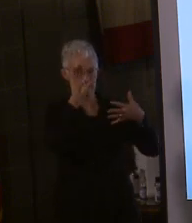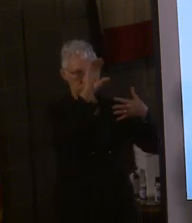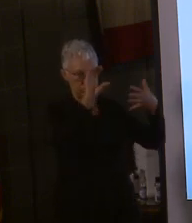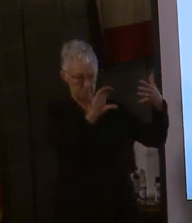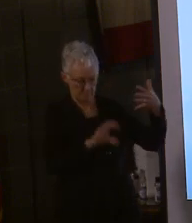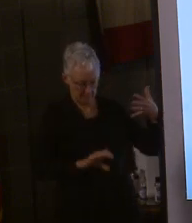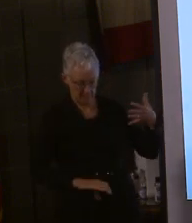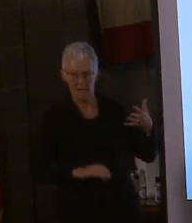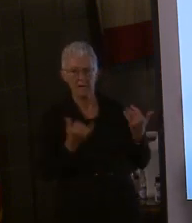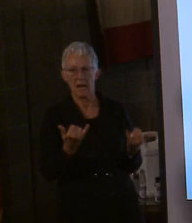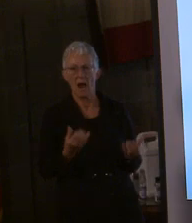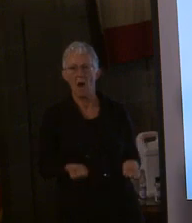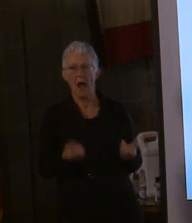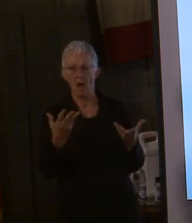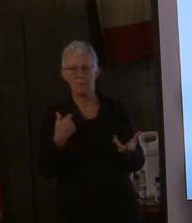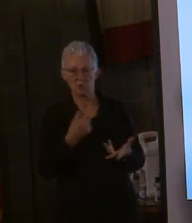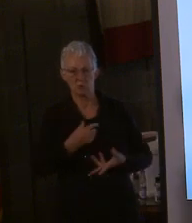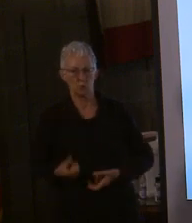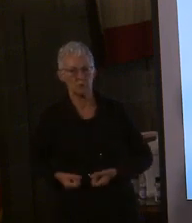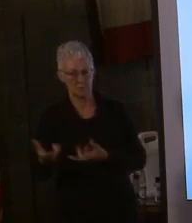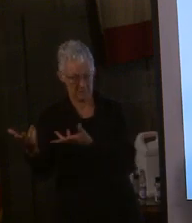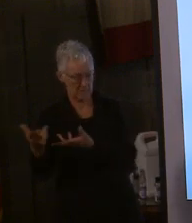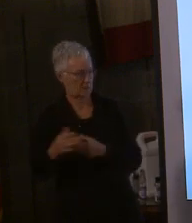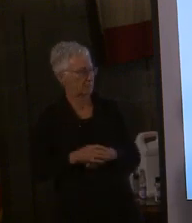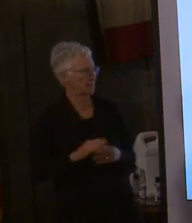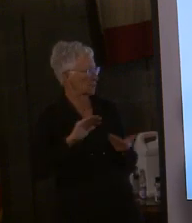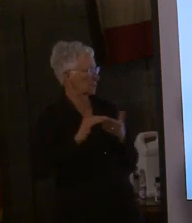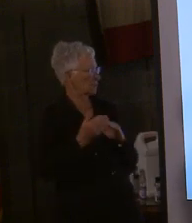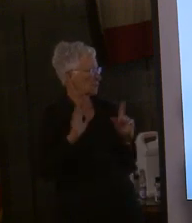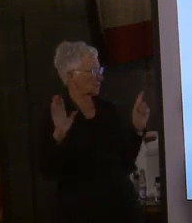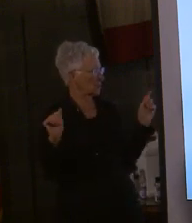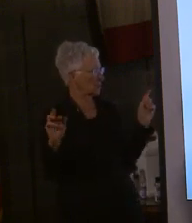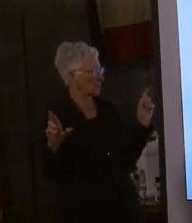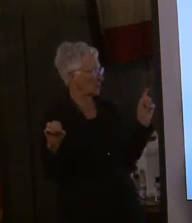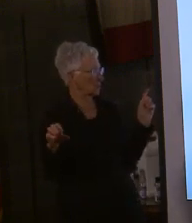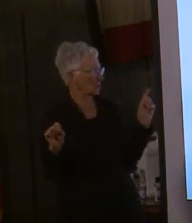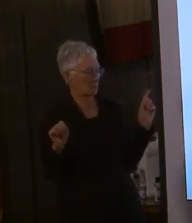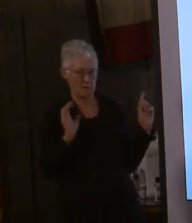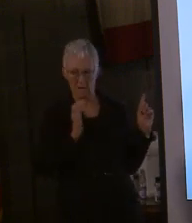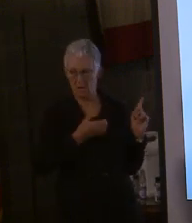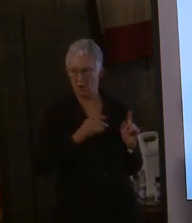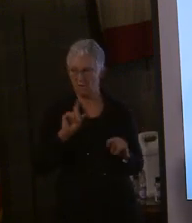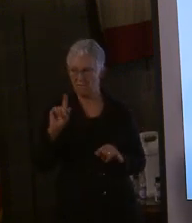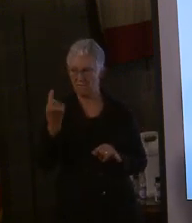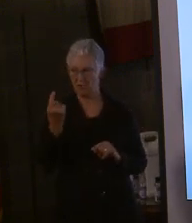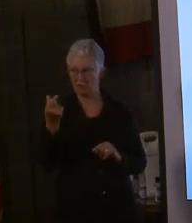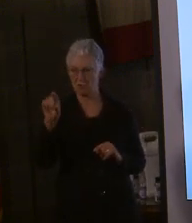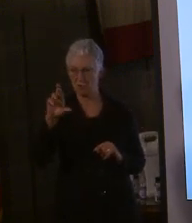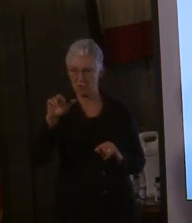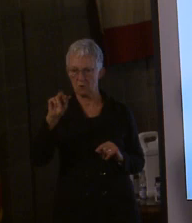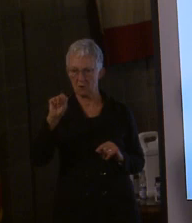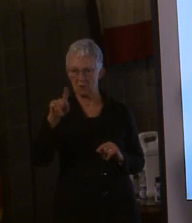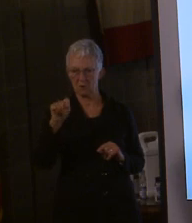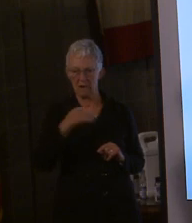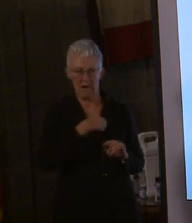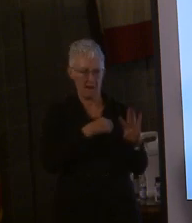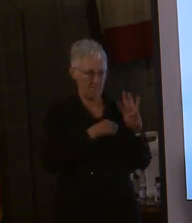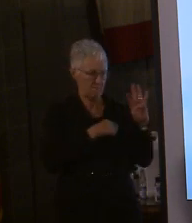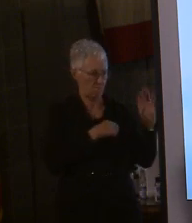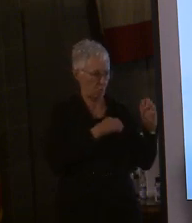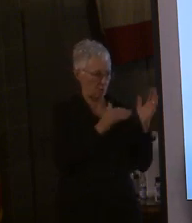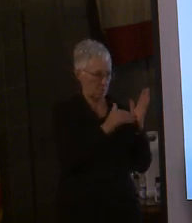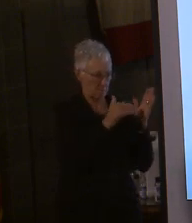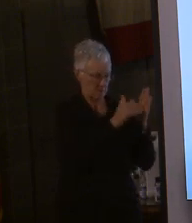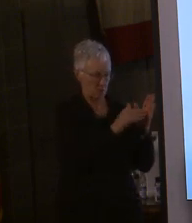first line with regard to the whole community cares. You can see for our first round of grants, stabilization grants, we had $40 million